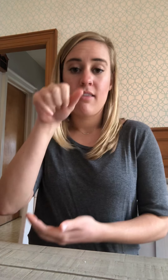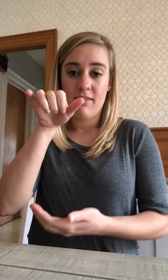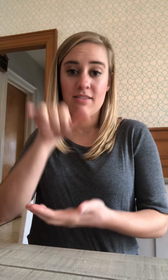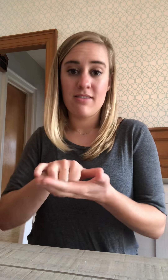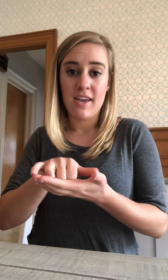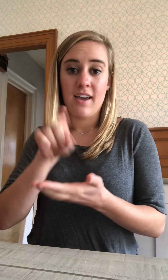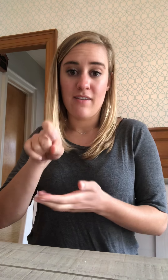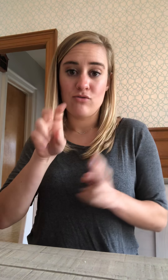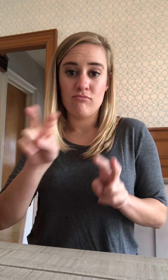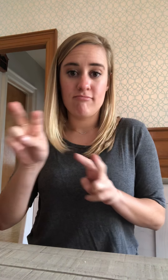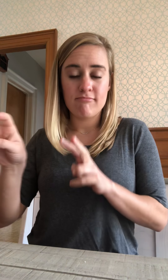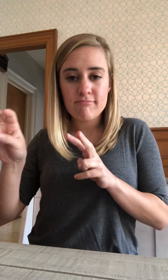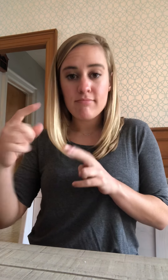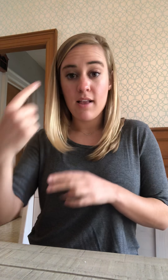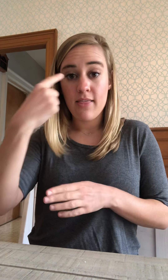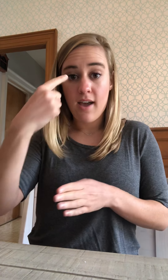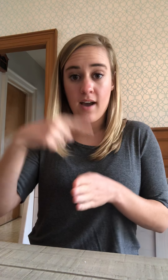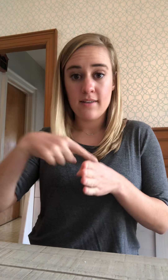ophthalmology guys see these patients and manage that.